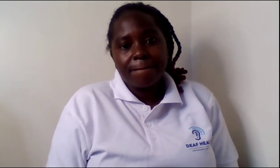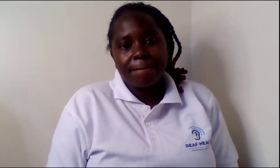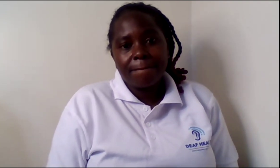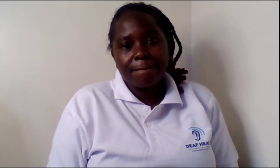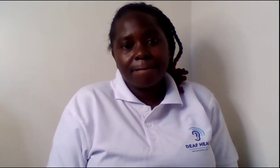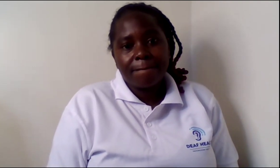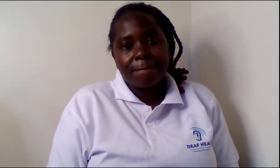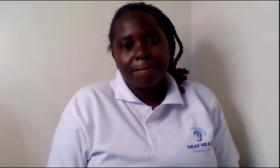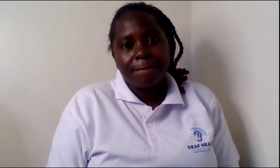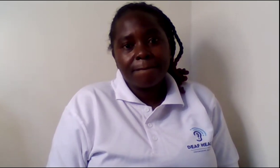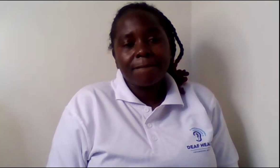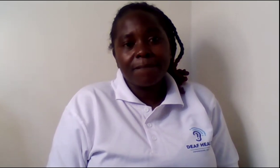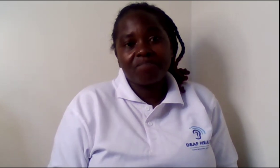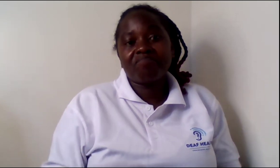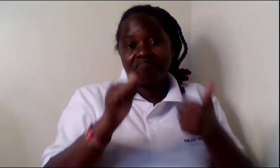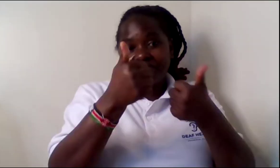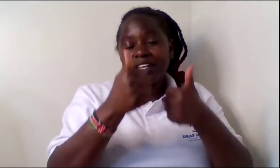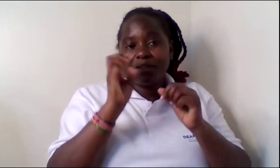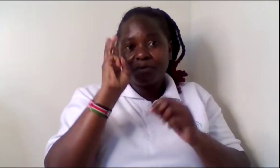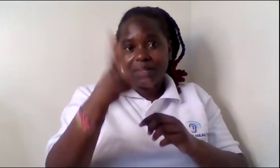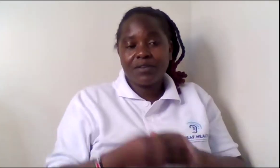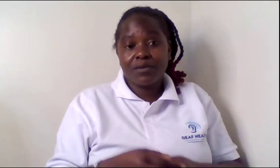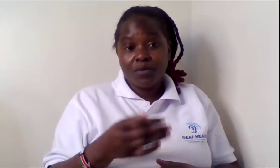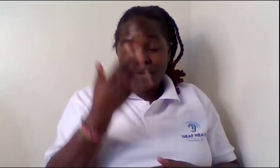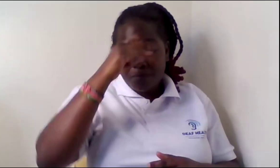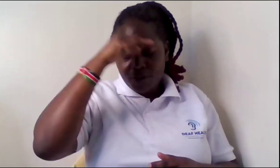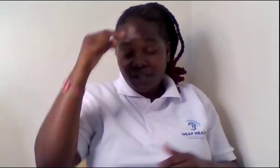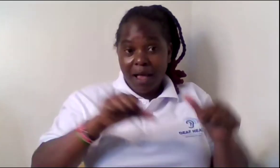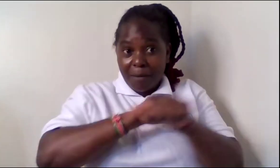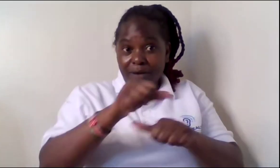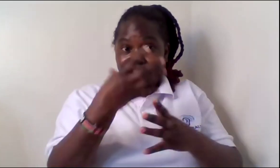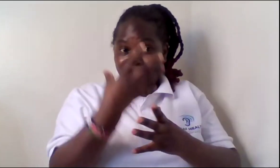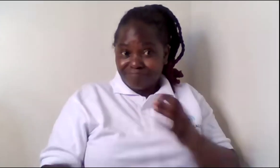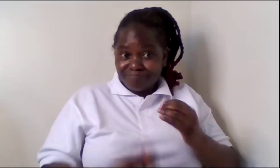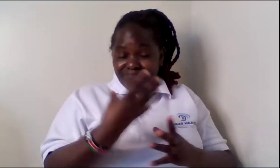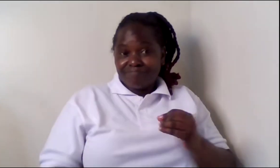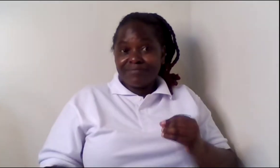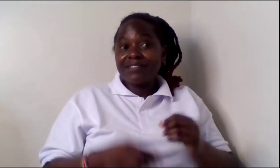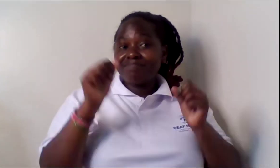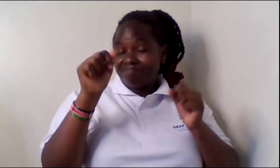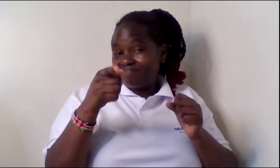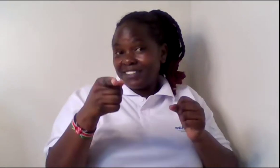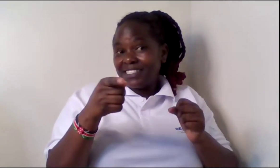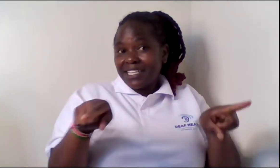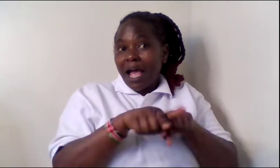Yeah, thank you. Yeah, that's good, because that actually ties in a bit to what we're discussing, contraception, because